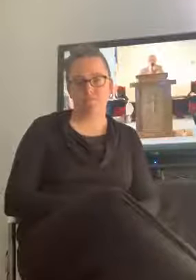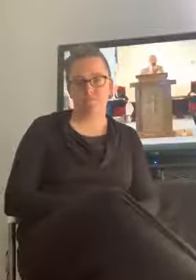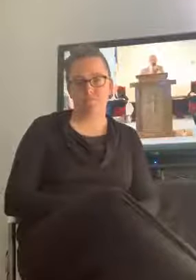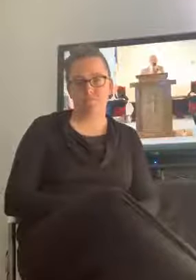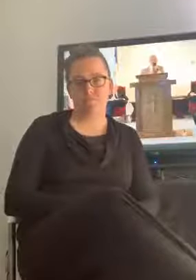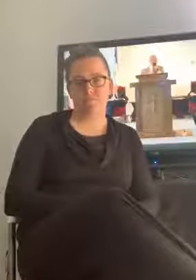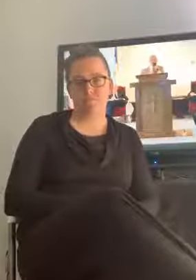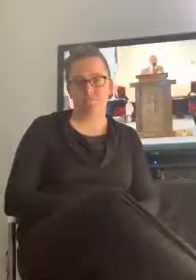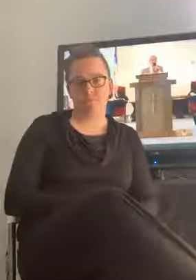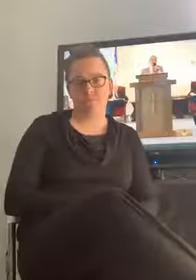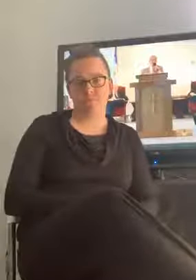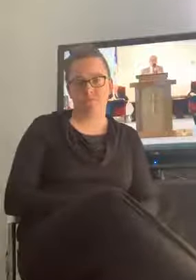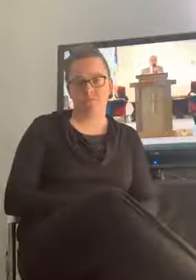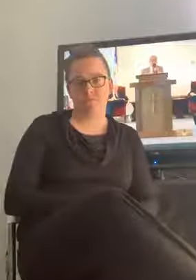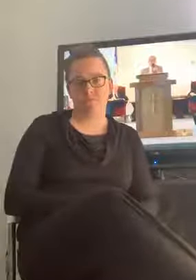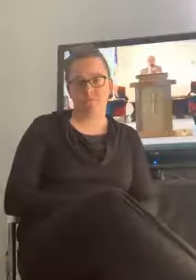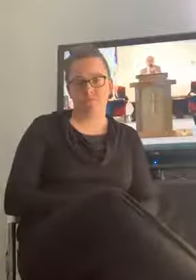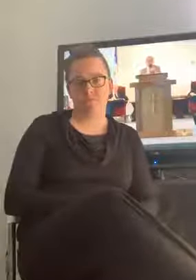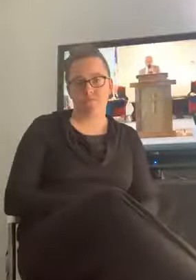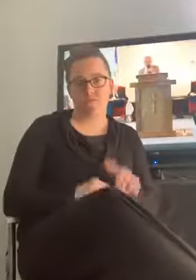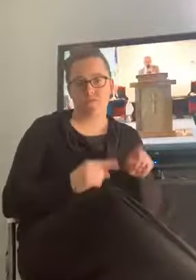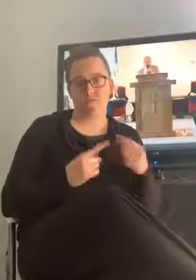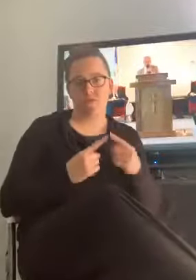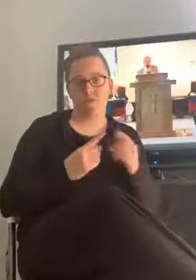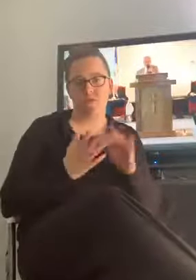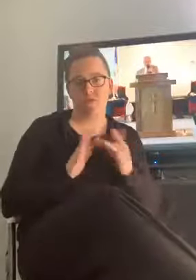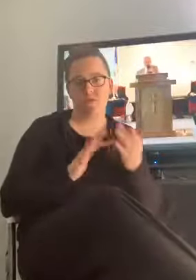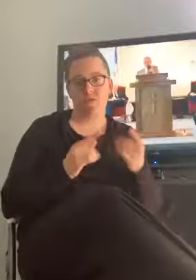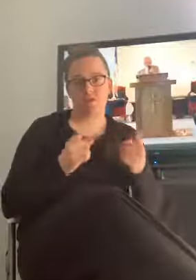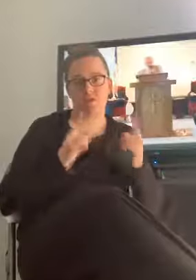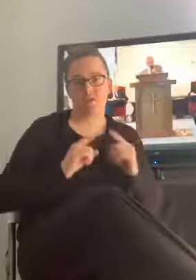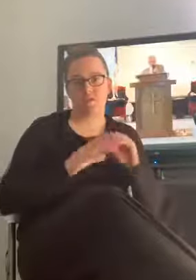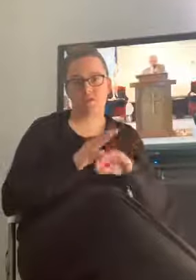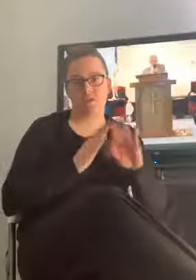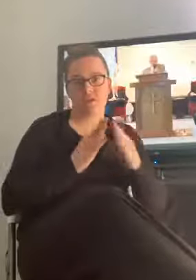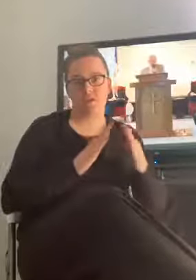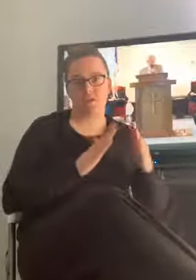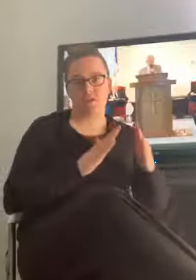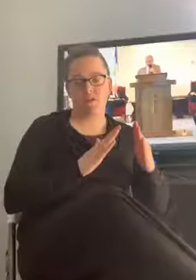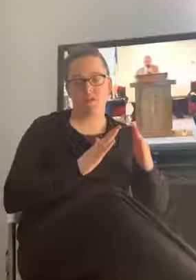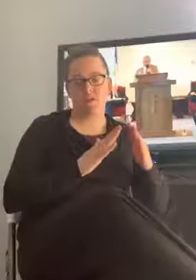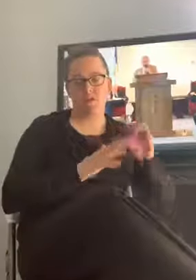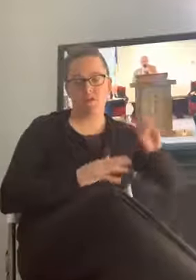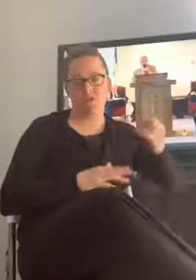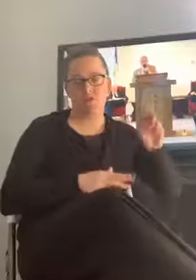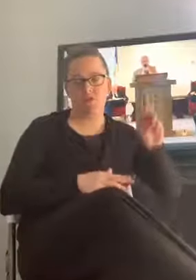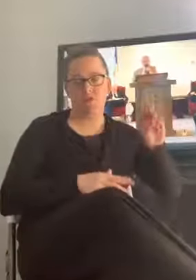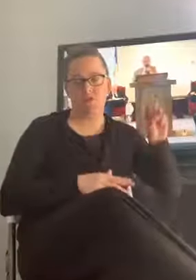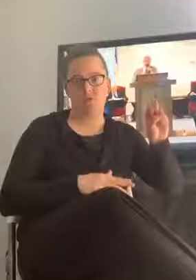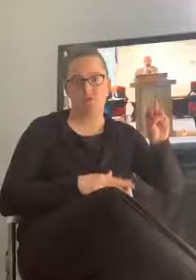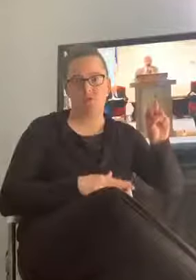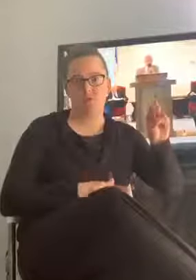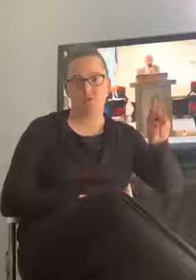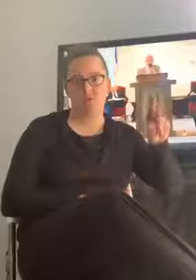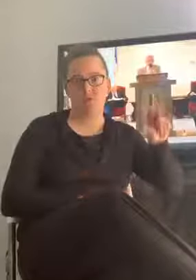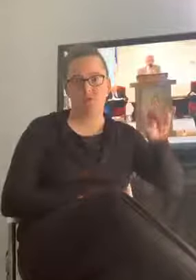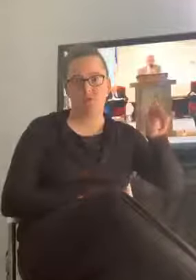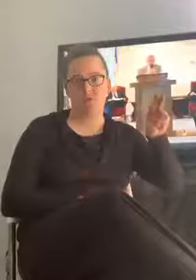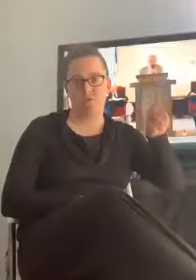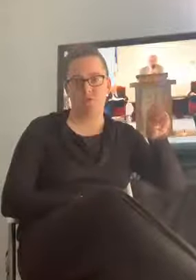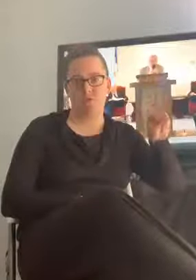When Jesus entered into Jerusalem, which today is what is known